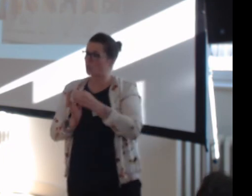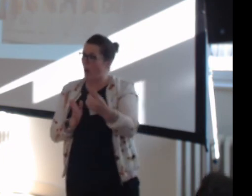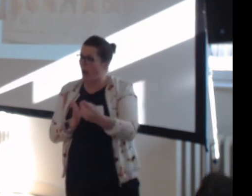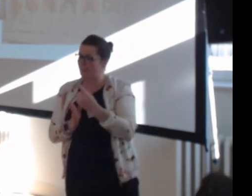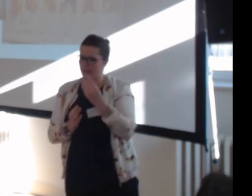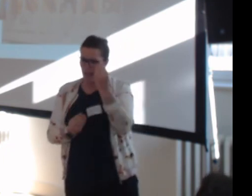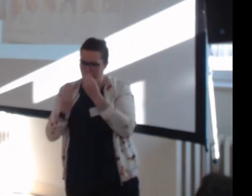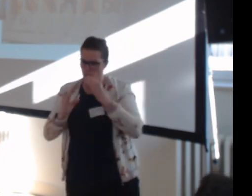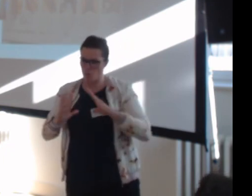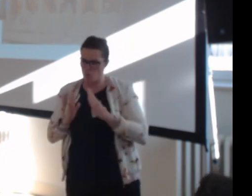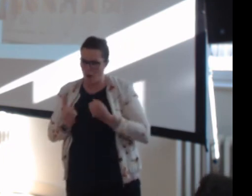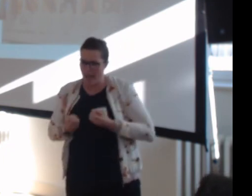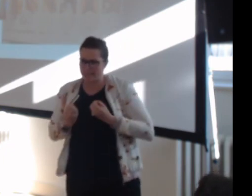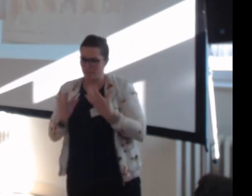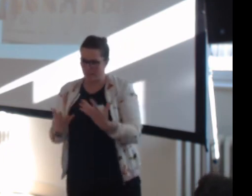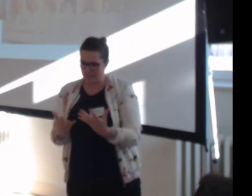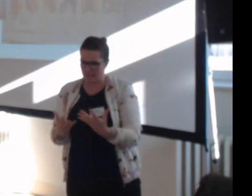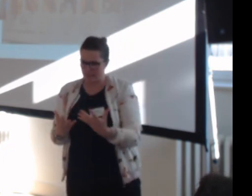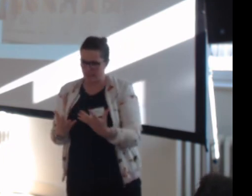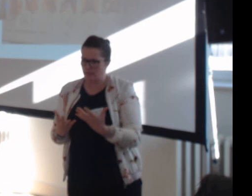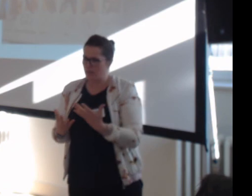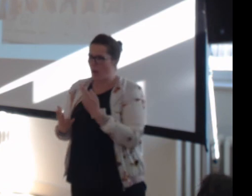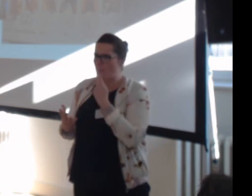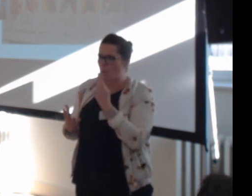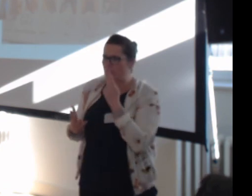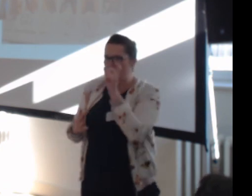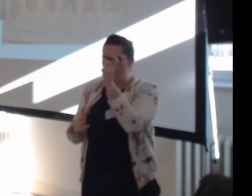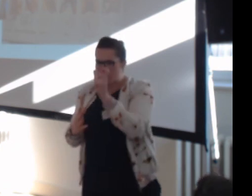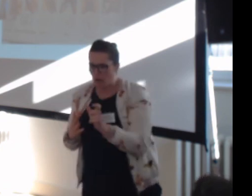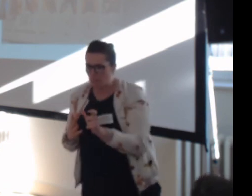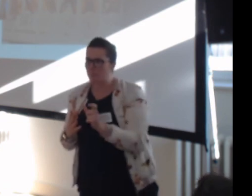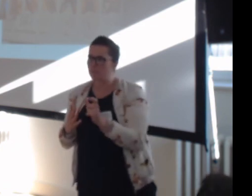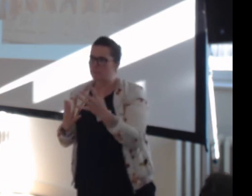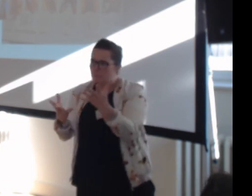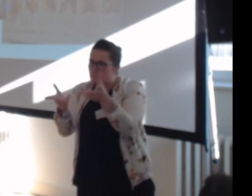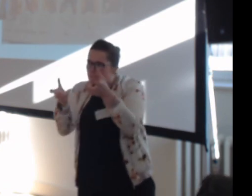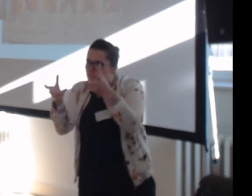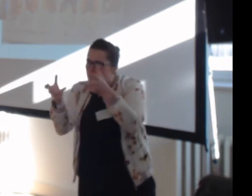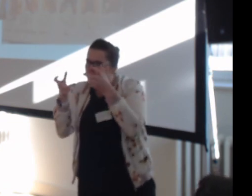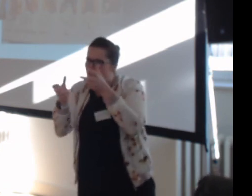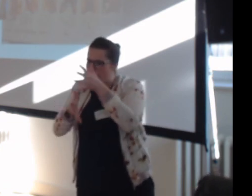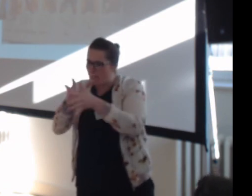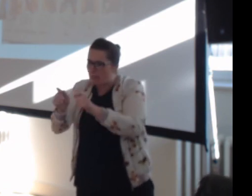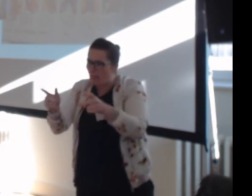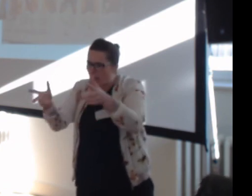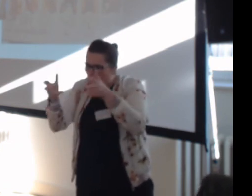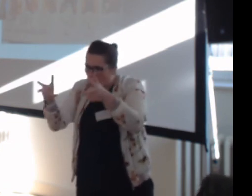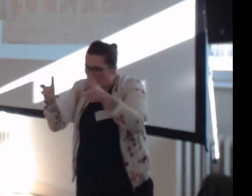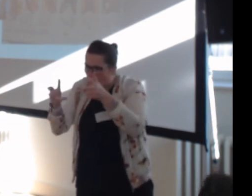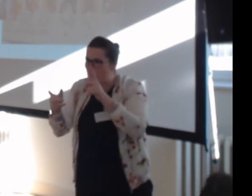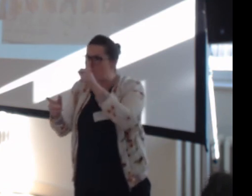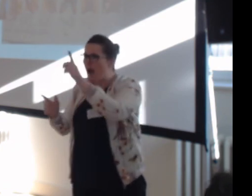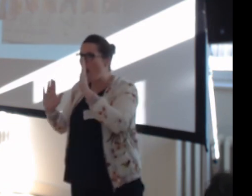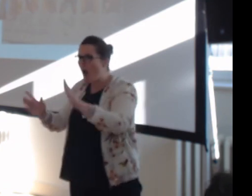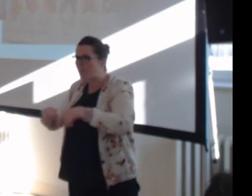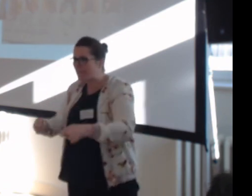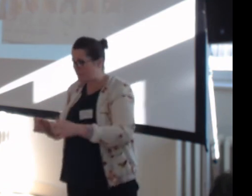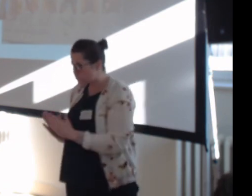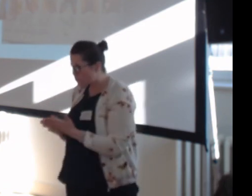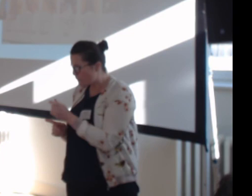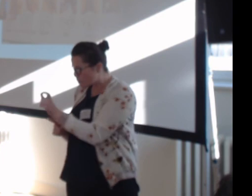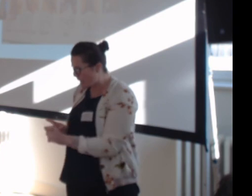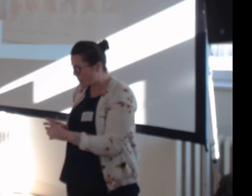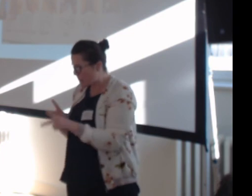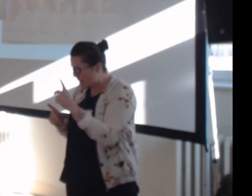to express herself, to pick up her language, vocabulary in sign language, when she already had to start with book vocabulary, which